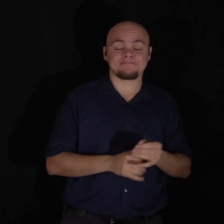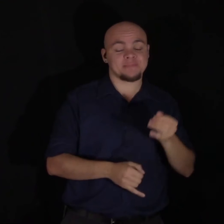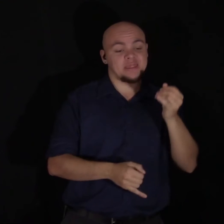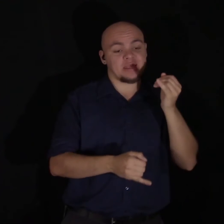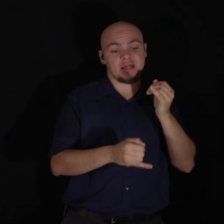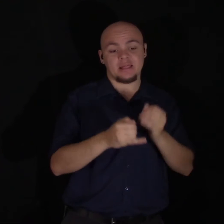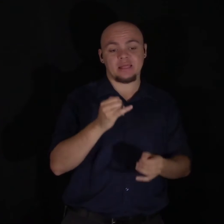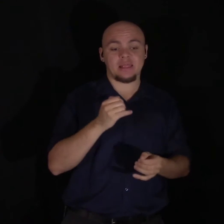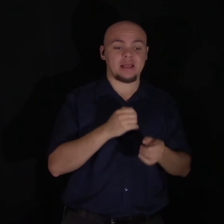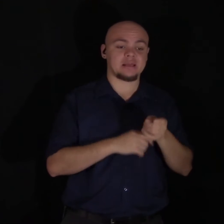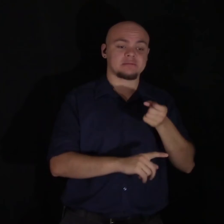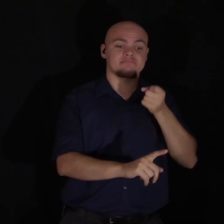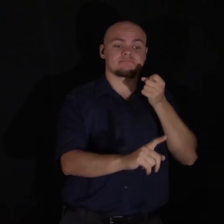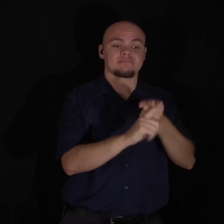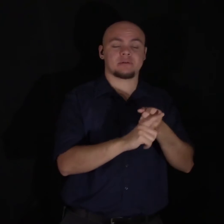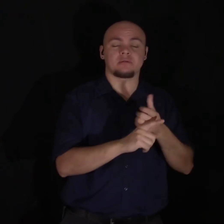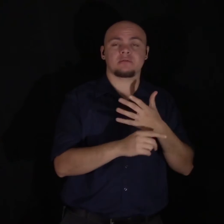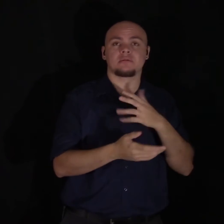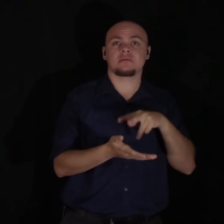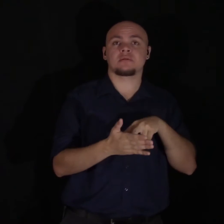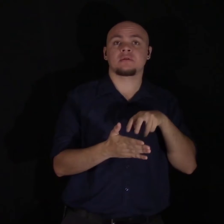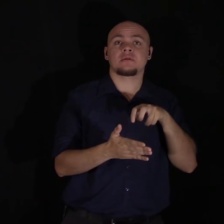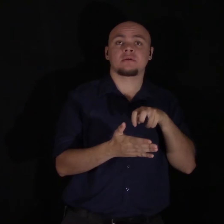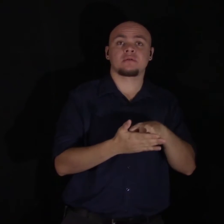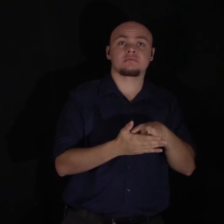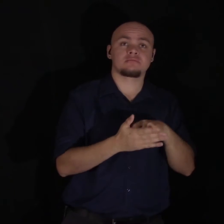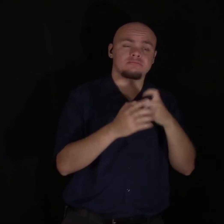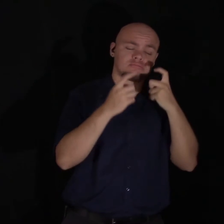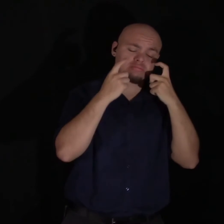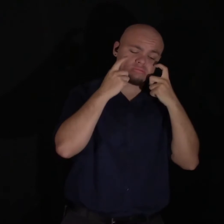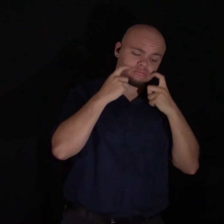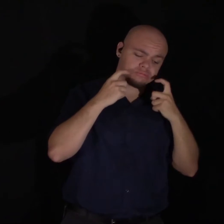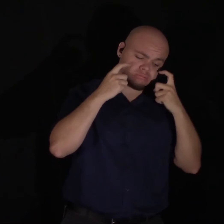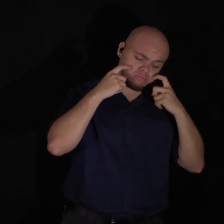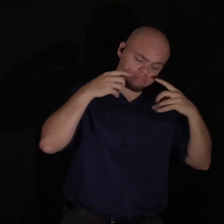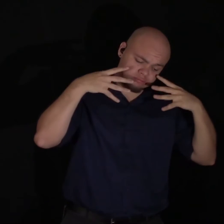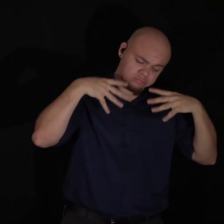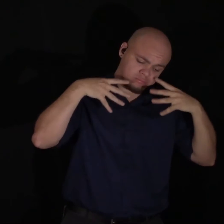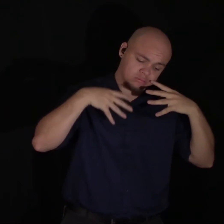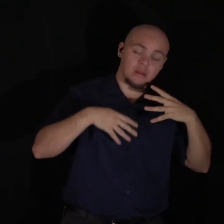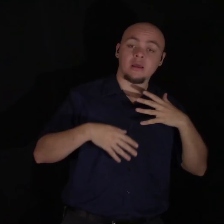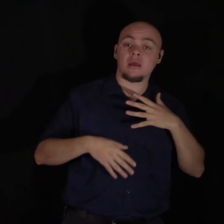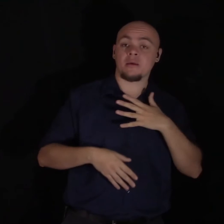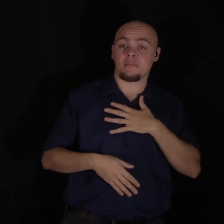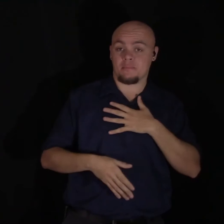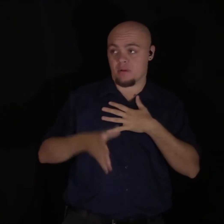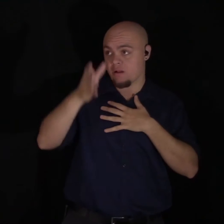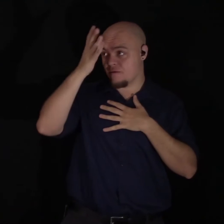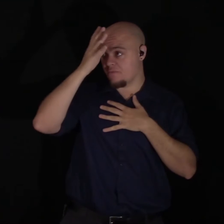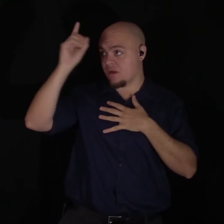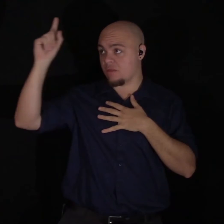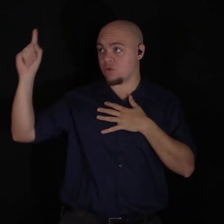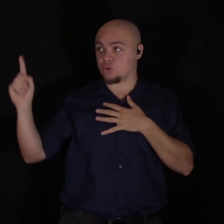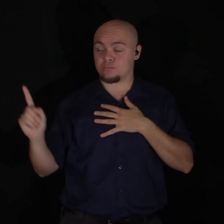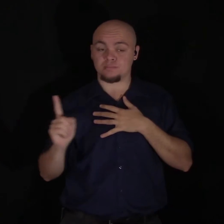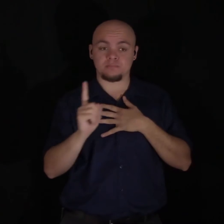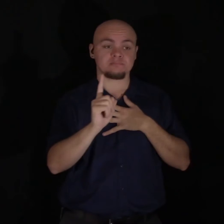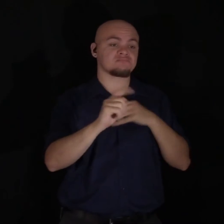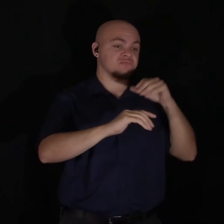her, and she knelt by Beaufort's coffin weeping bitterly when my father entered the chamber. He came like